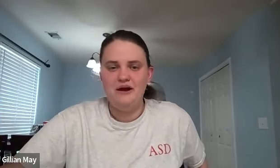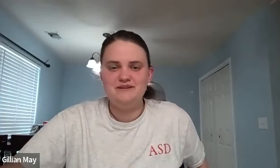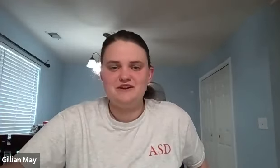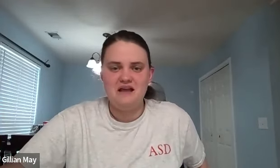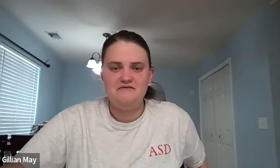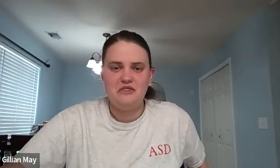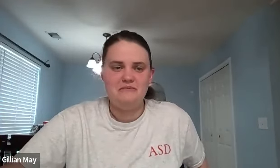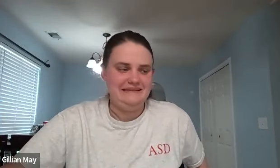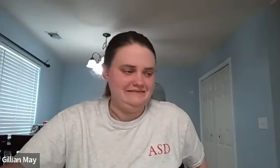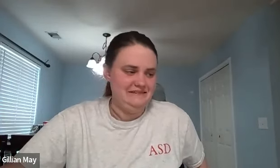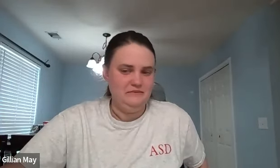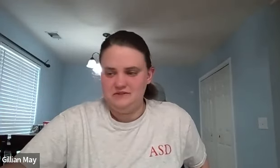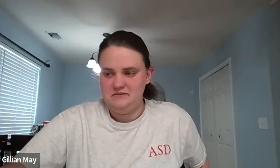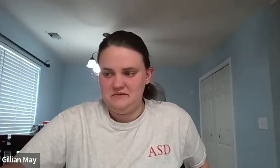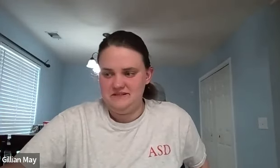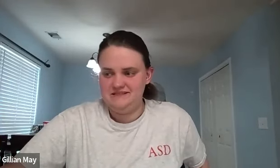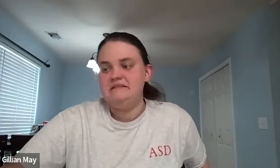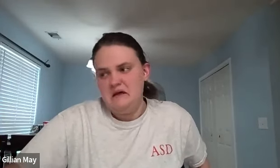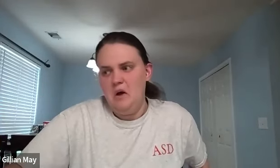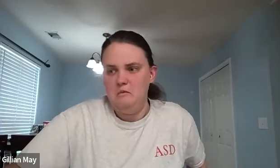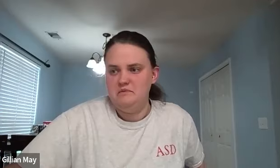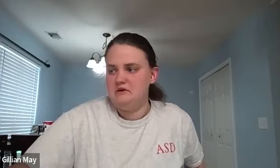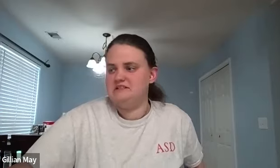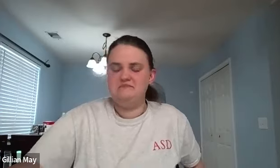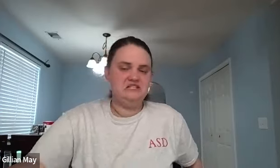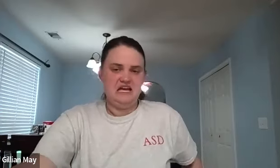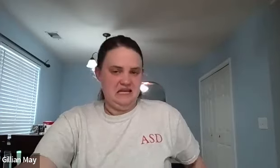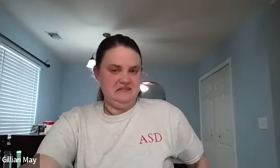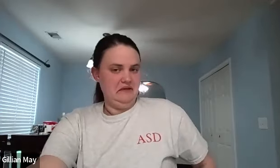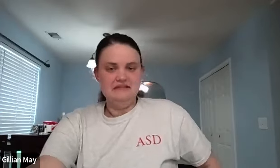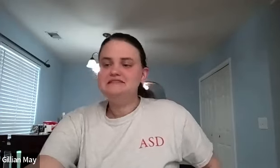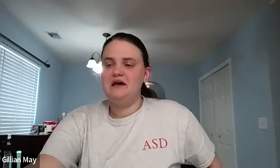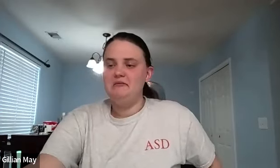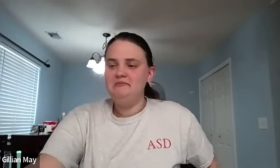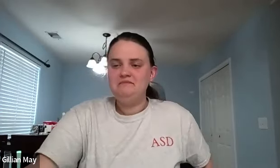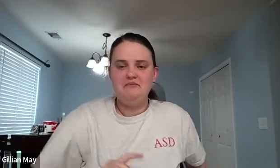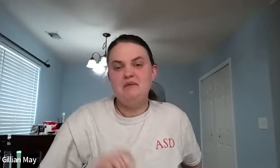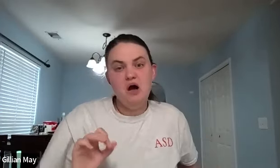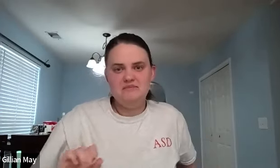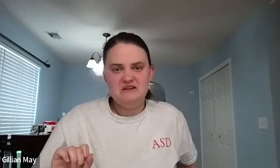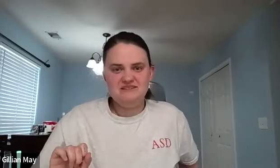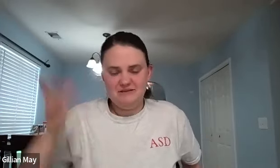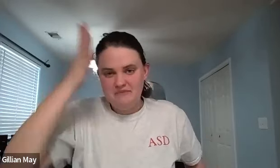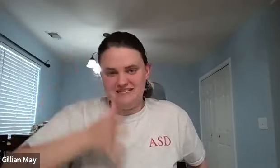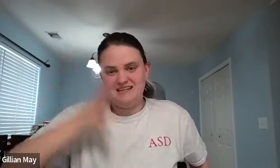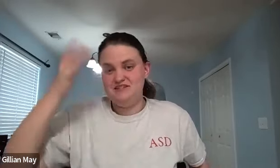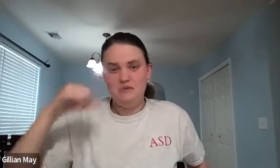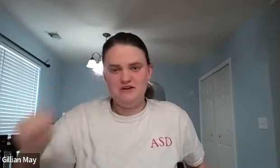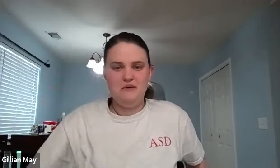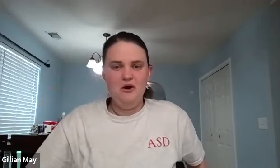always go back and forth. I'm like, which would be worse? Home would be worse, as much as I hate to admit it. So my mom and dad still work from home,